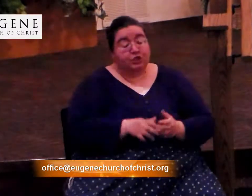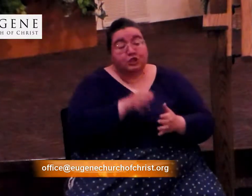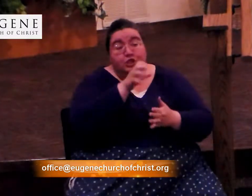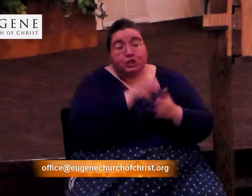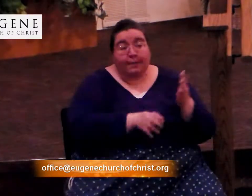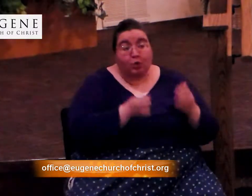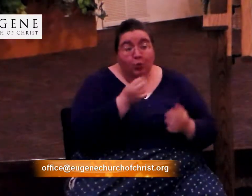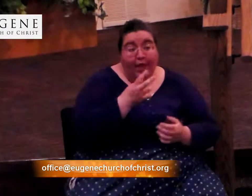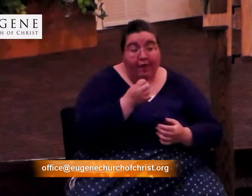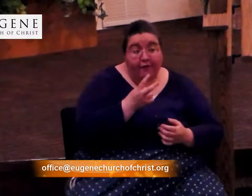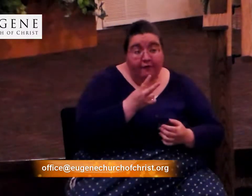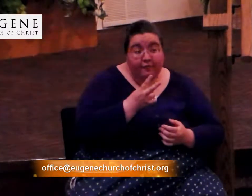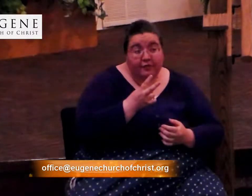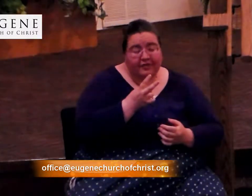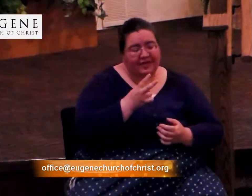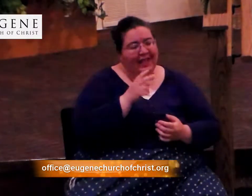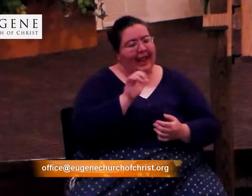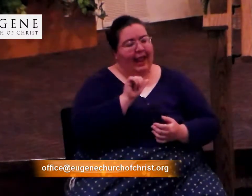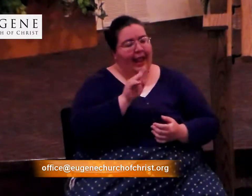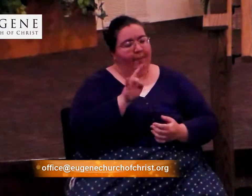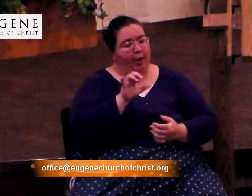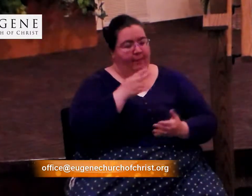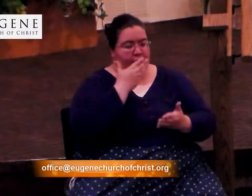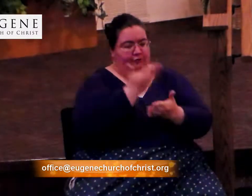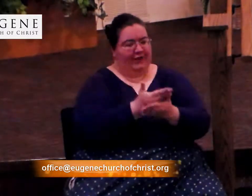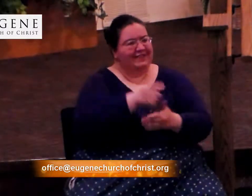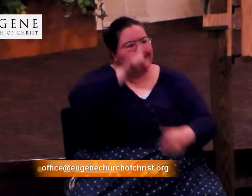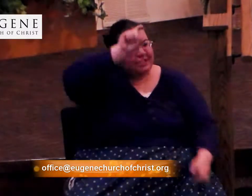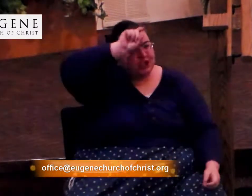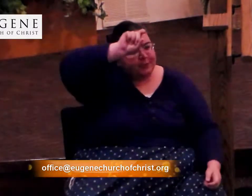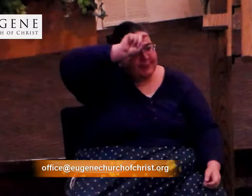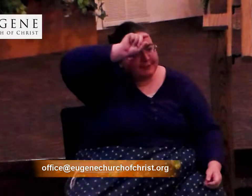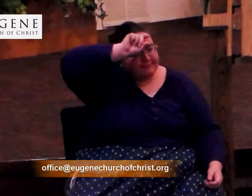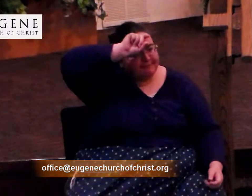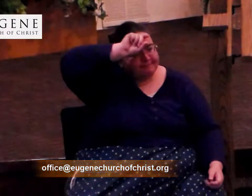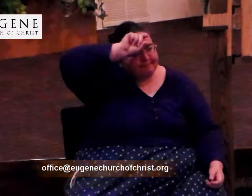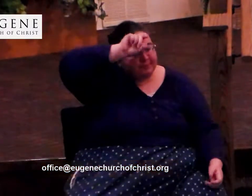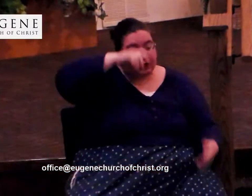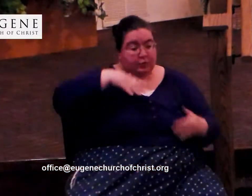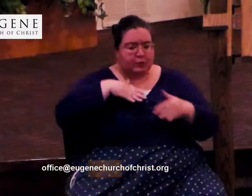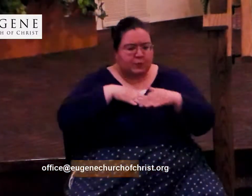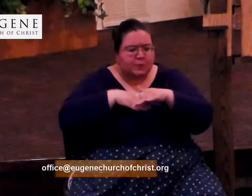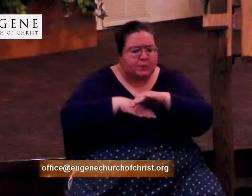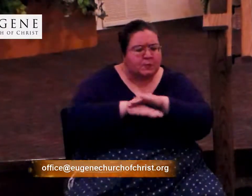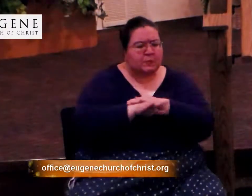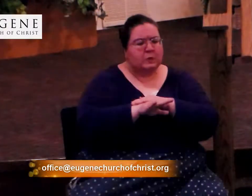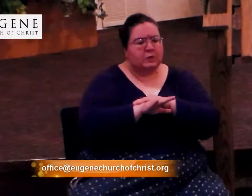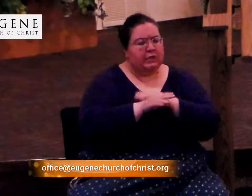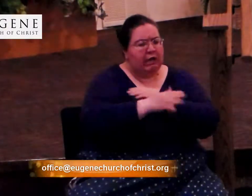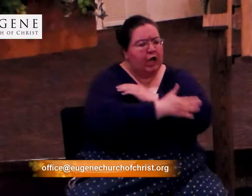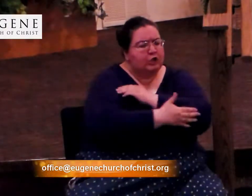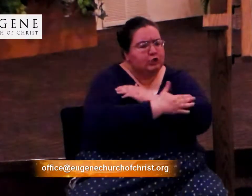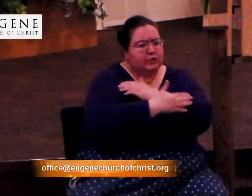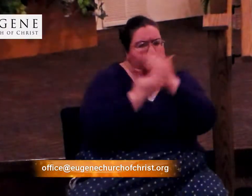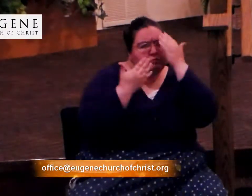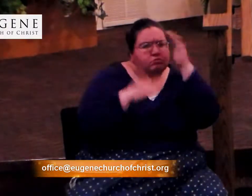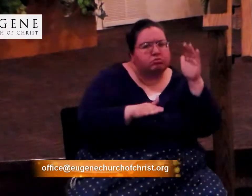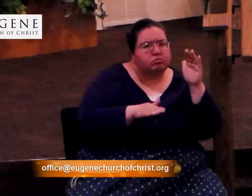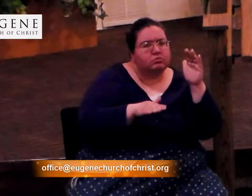in Egypt. And Abram is there, and he goes into this land that he does not know, and he fears. And the reason he fears